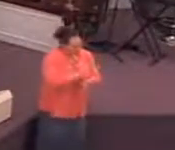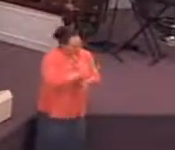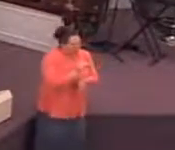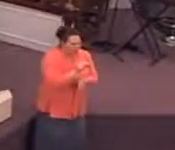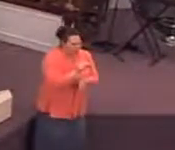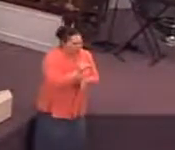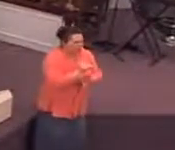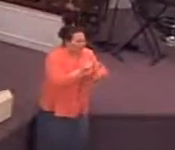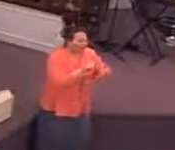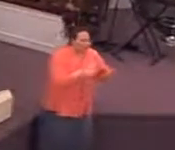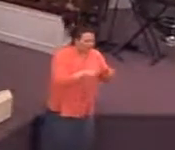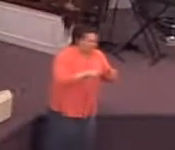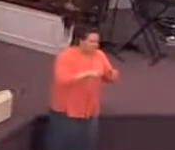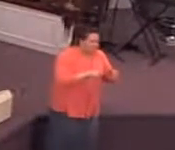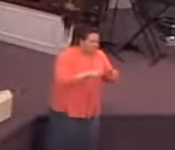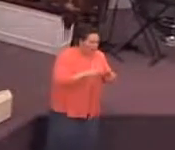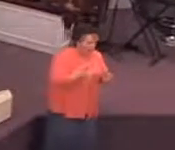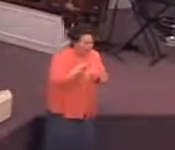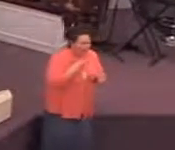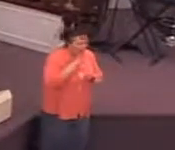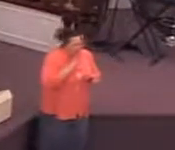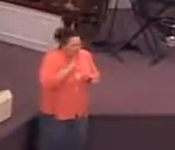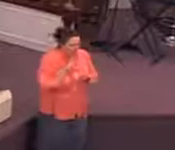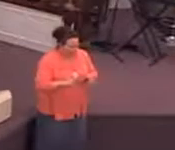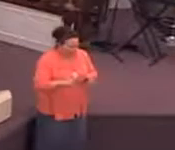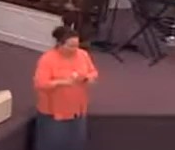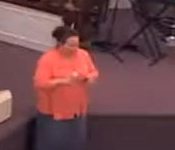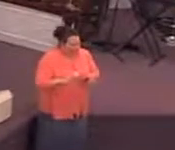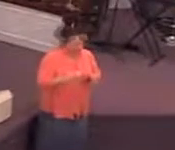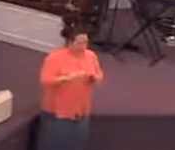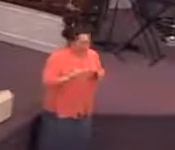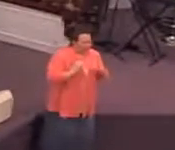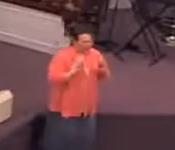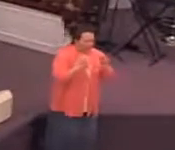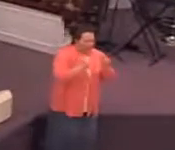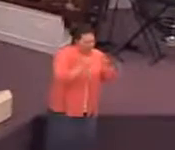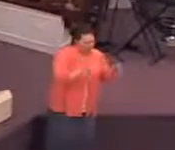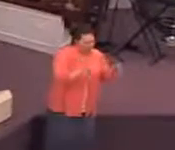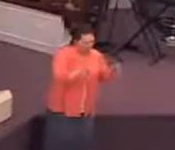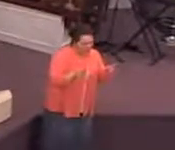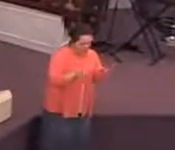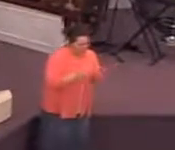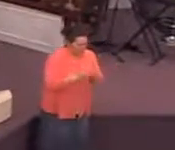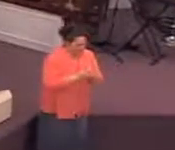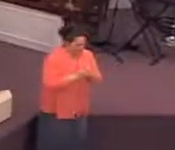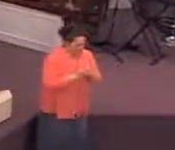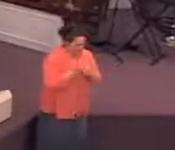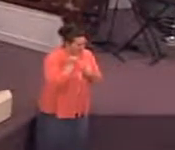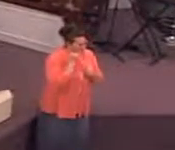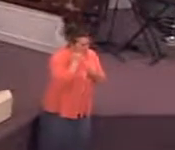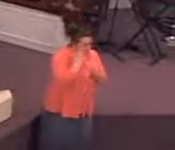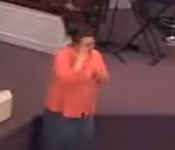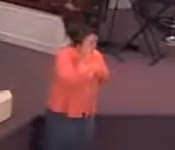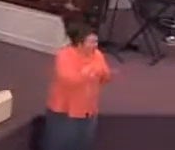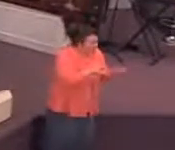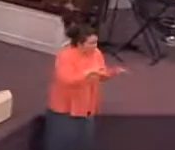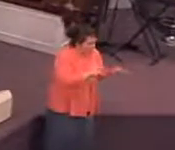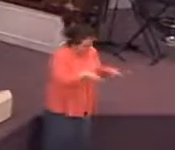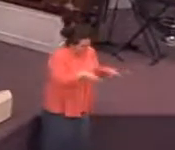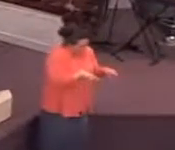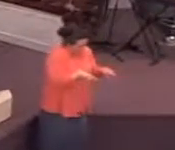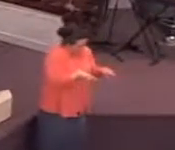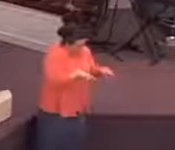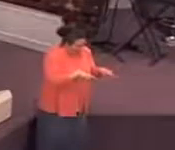places, amen, that is doing things tonight that if we really, really knew what was going on, then we would just